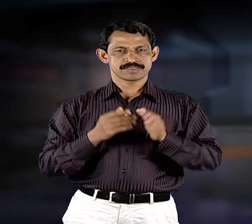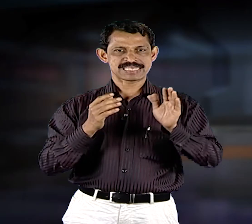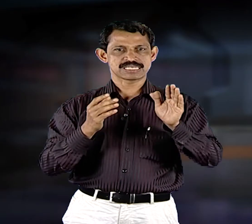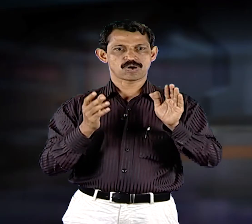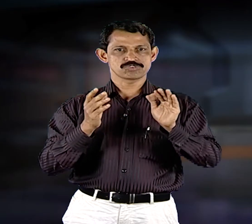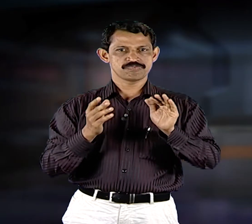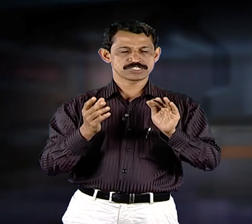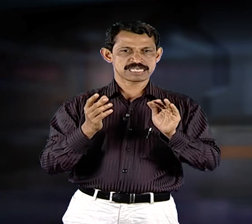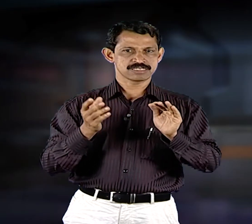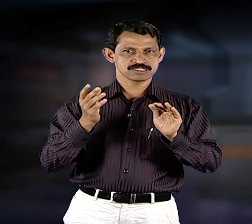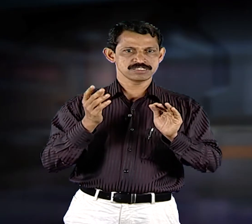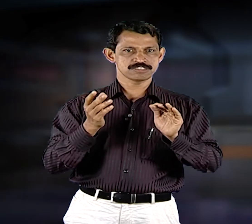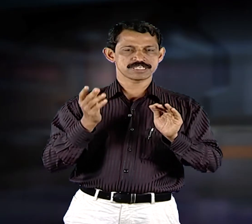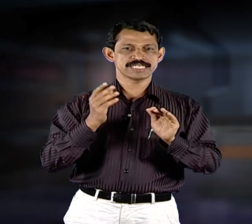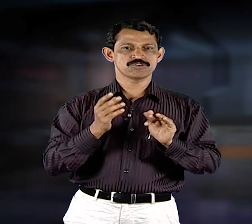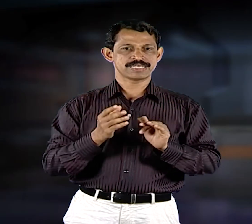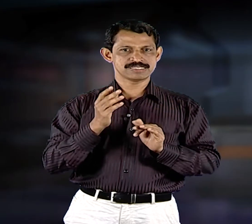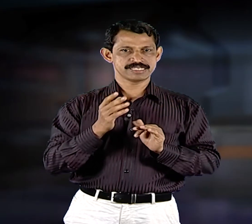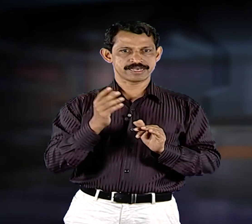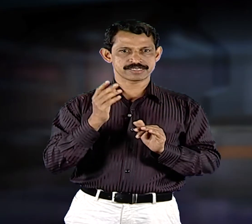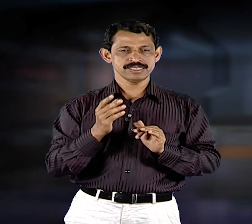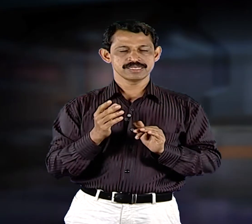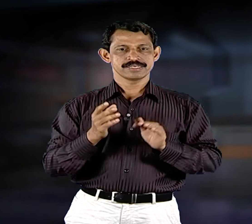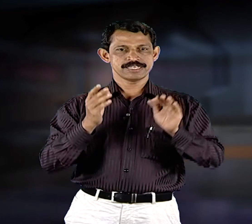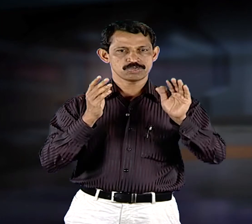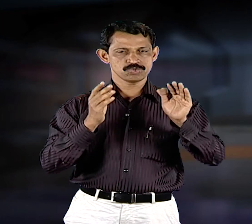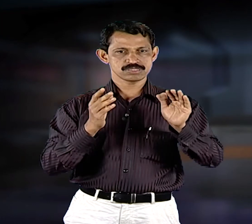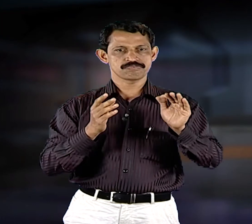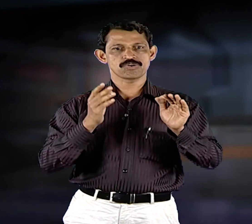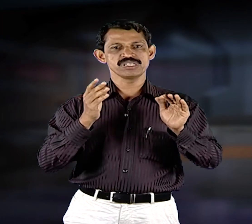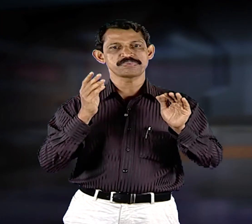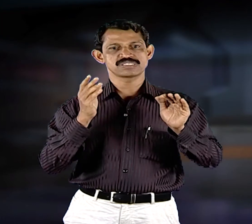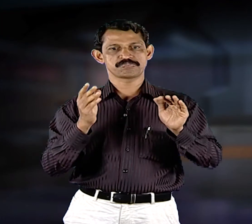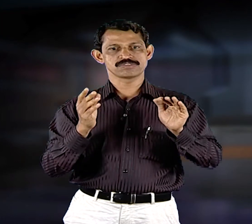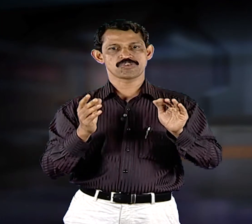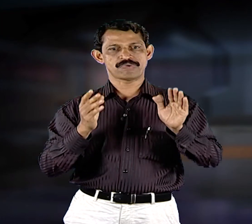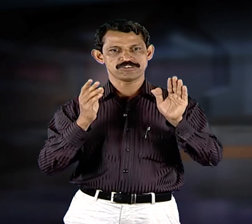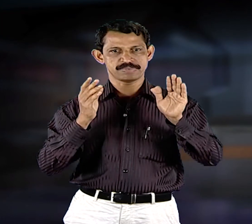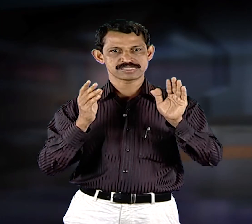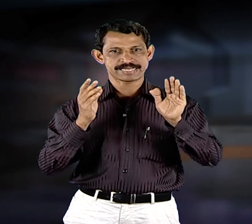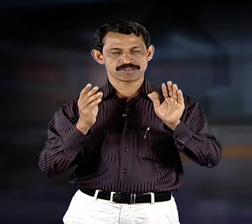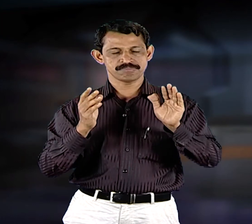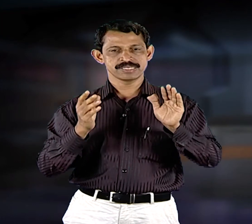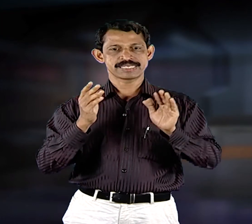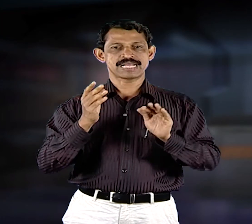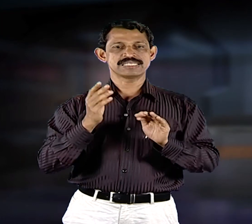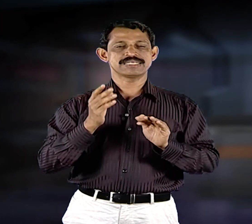National Council of Education Research and Training or NCERT introduced the following principles of value based curriculum in